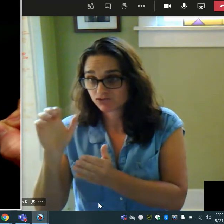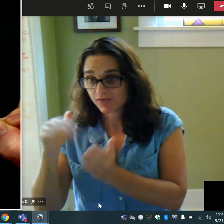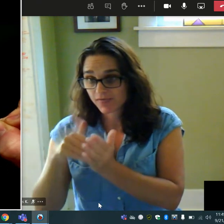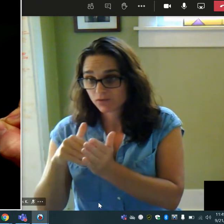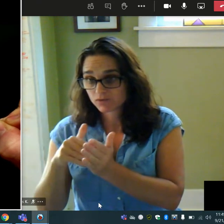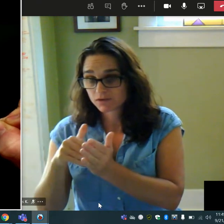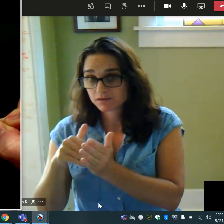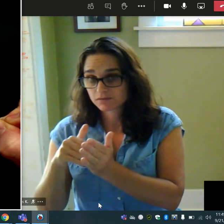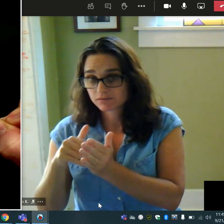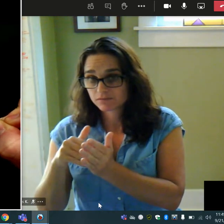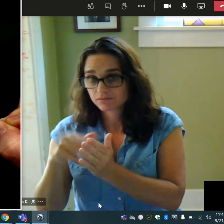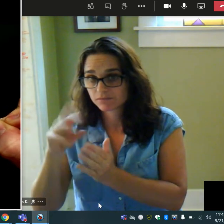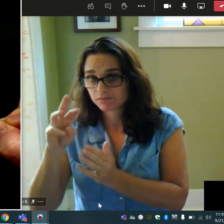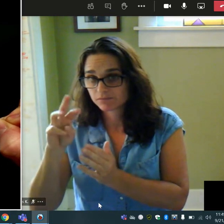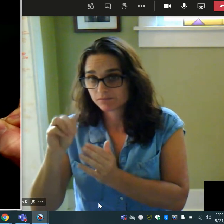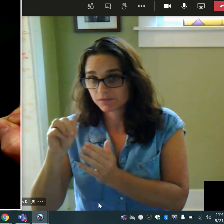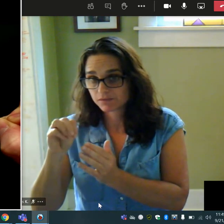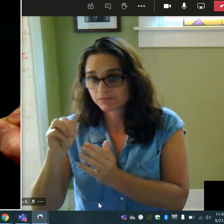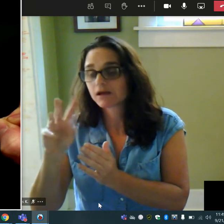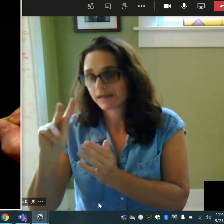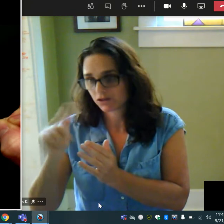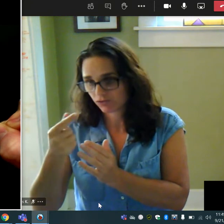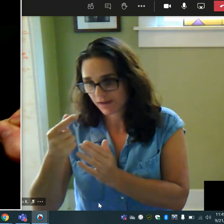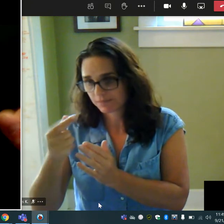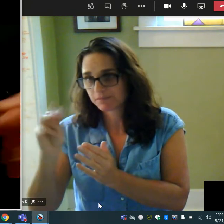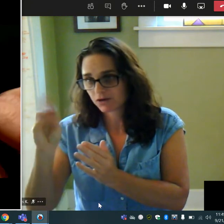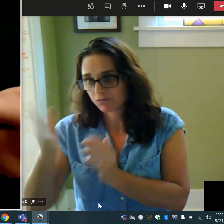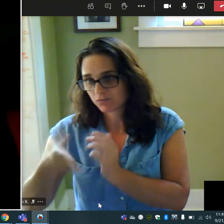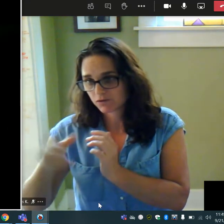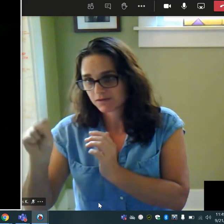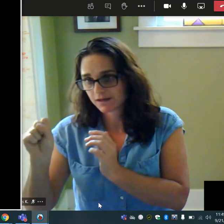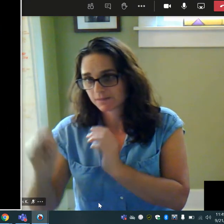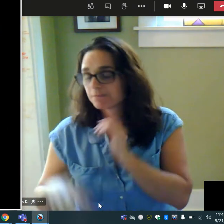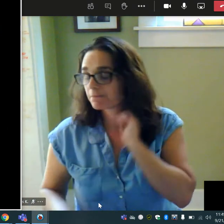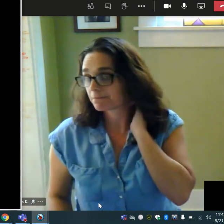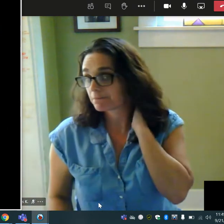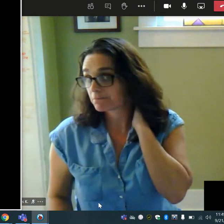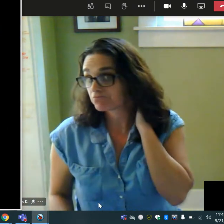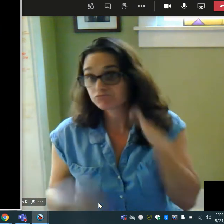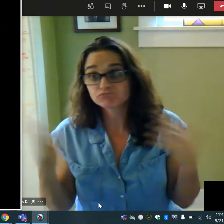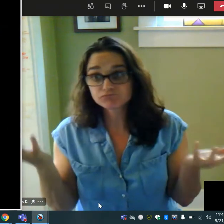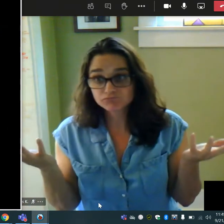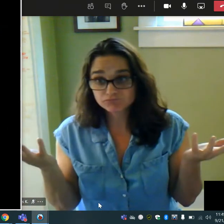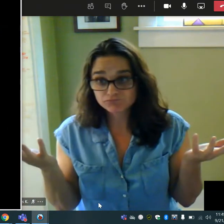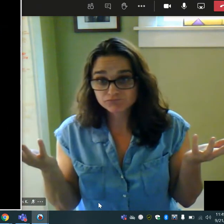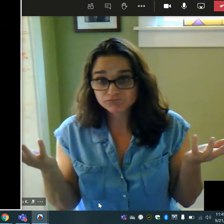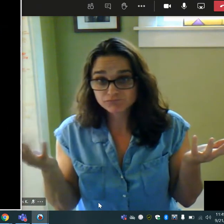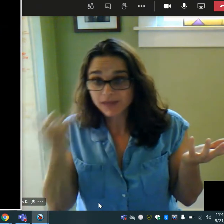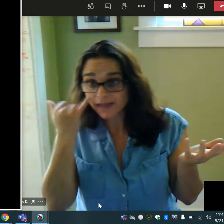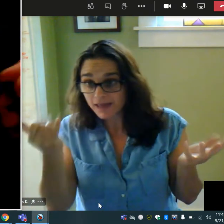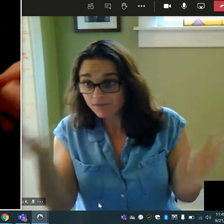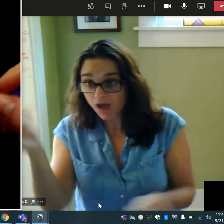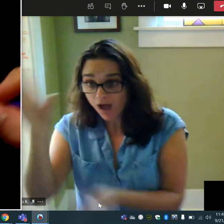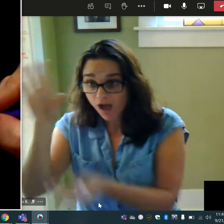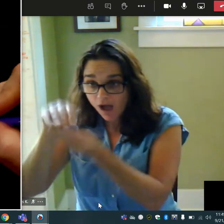10,500,000 kilograms meters per second. So if we were to add these two numbers